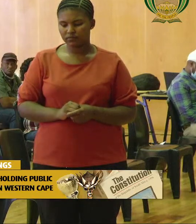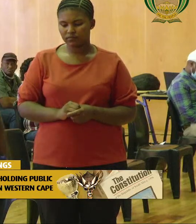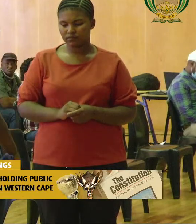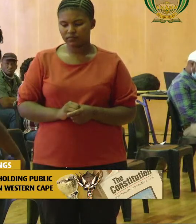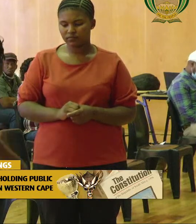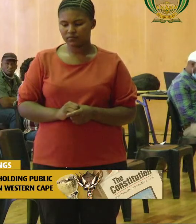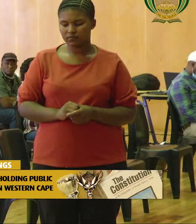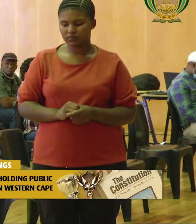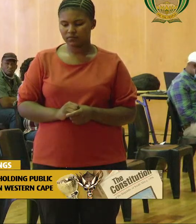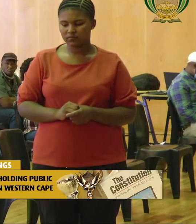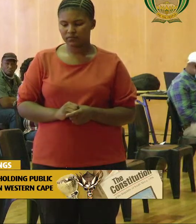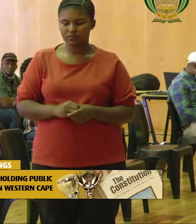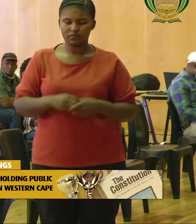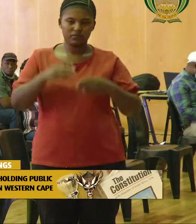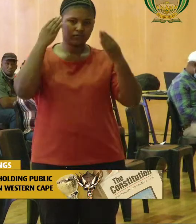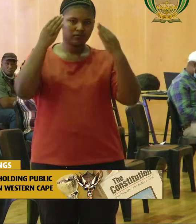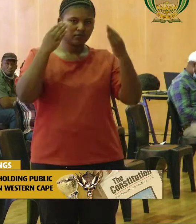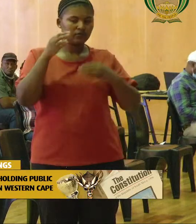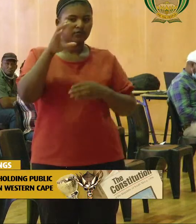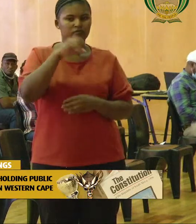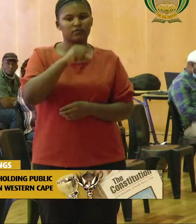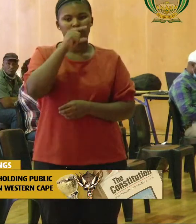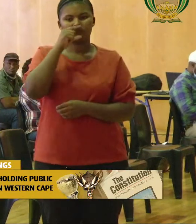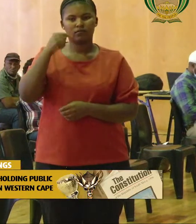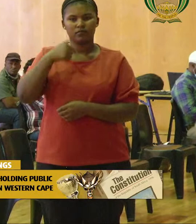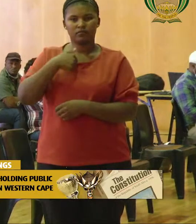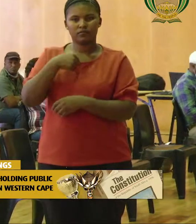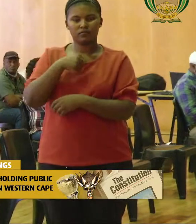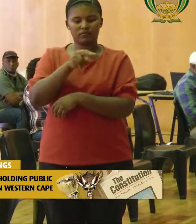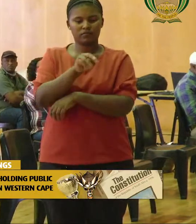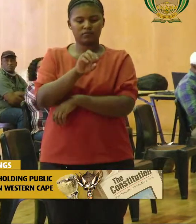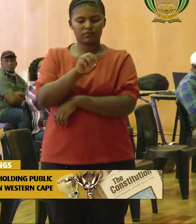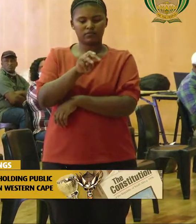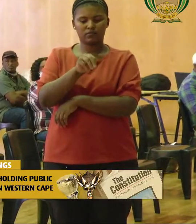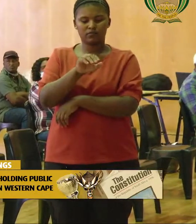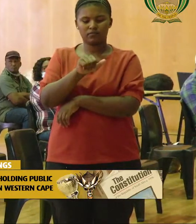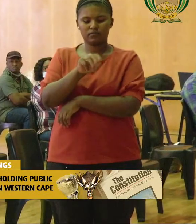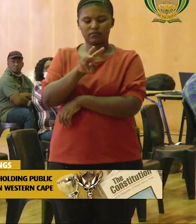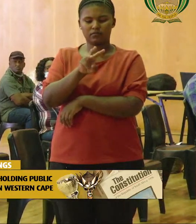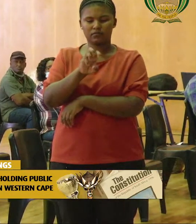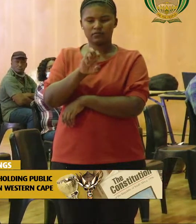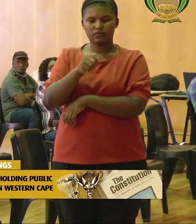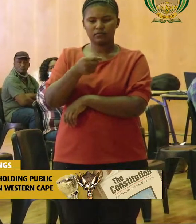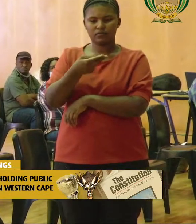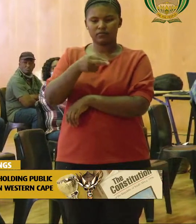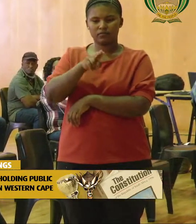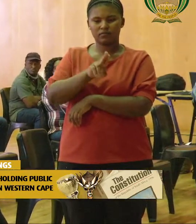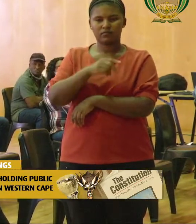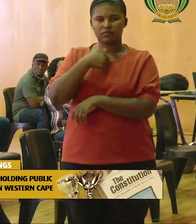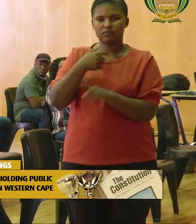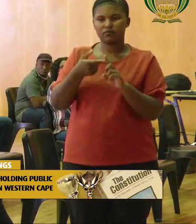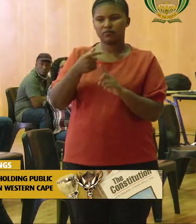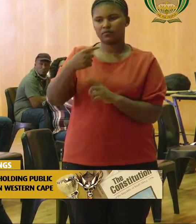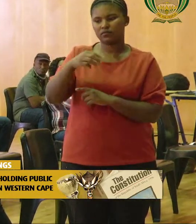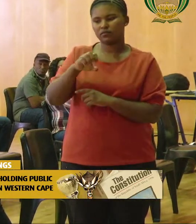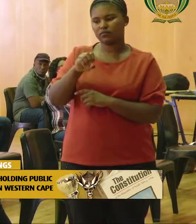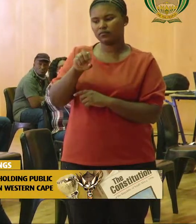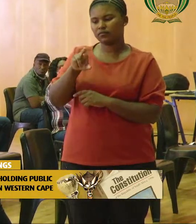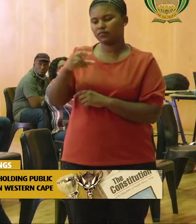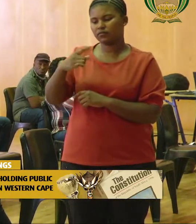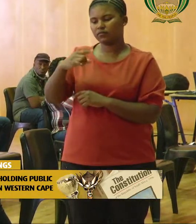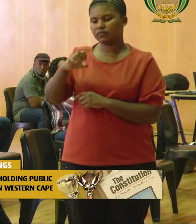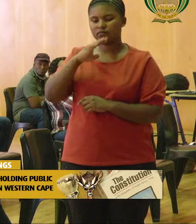I greet you, leaderships. My name is Nomawethu Lugodlo. I'm coming from George. I'm a member